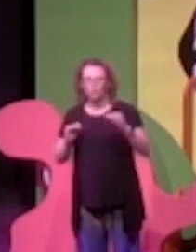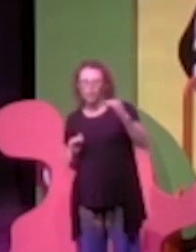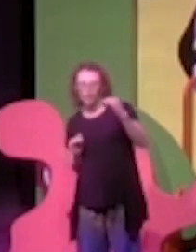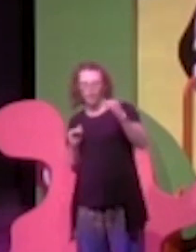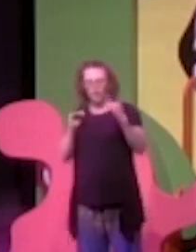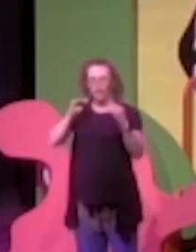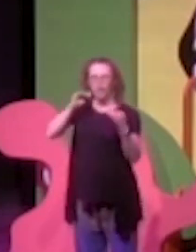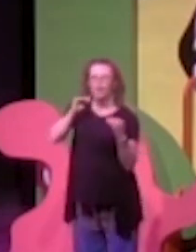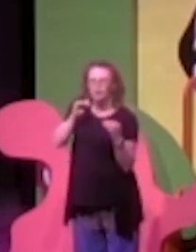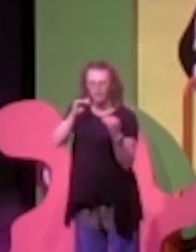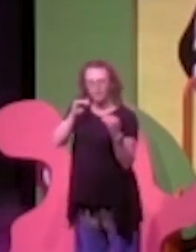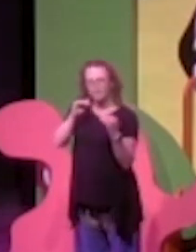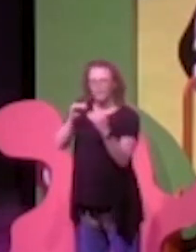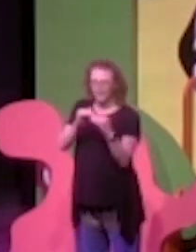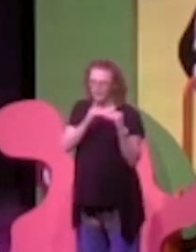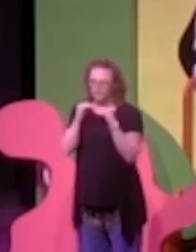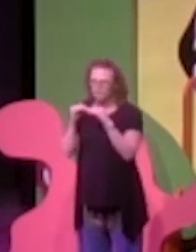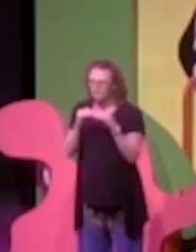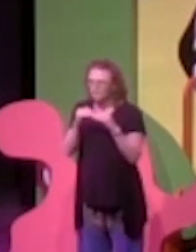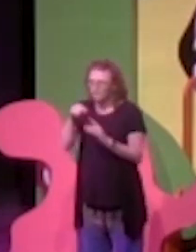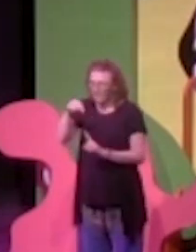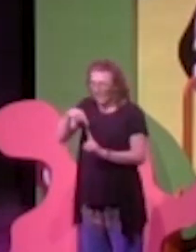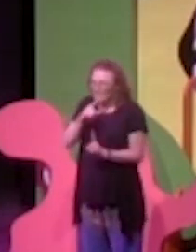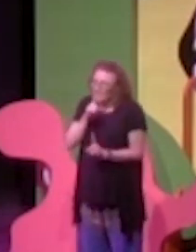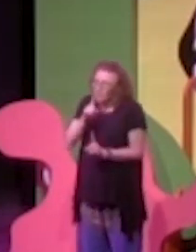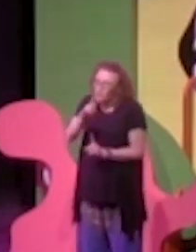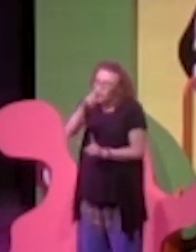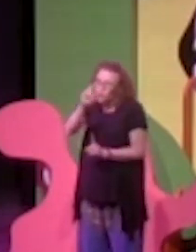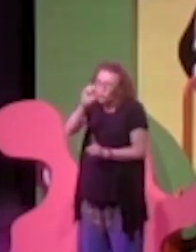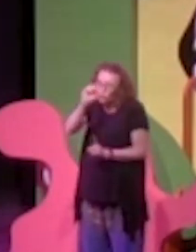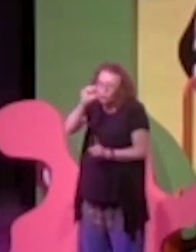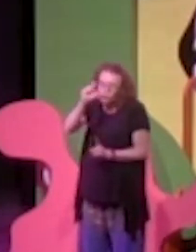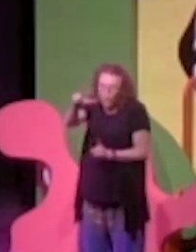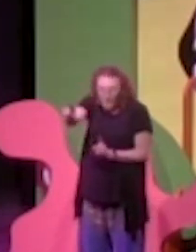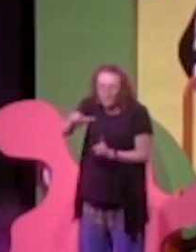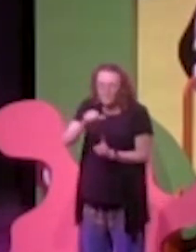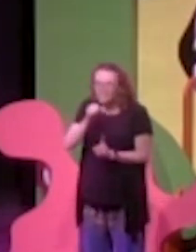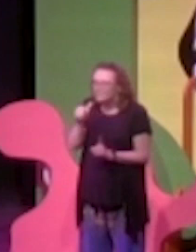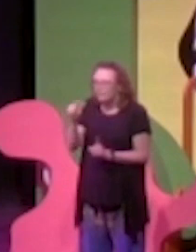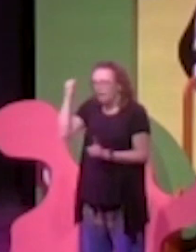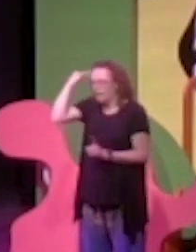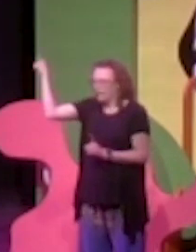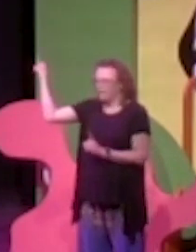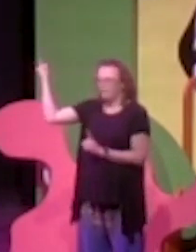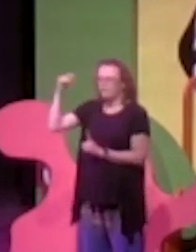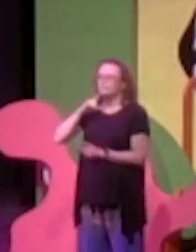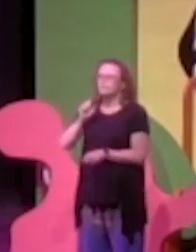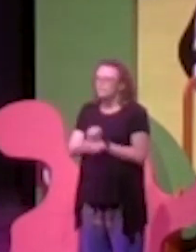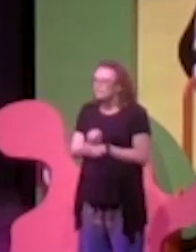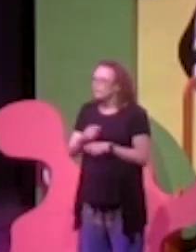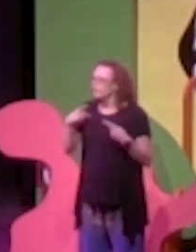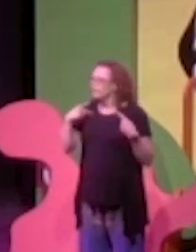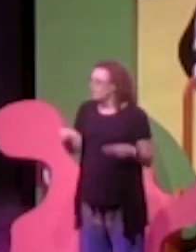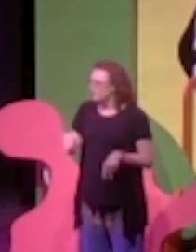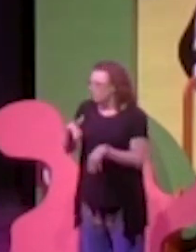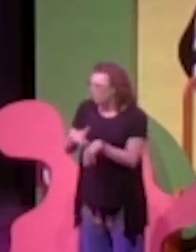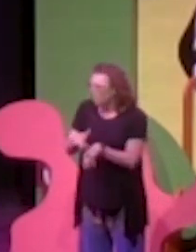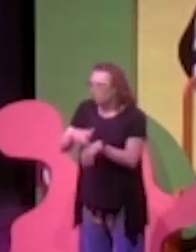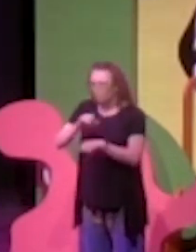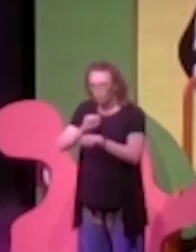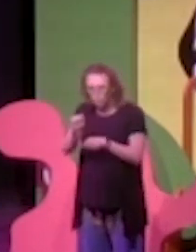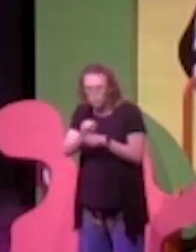tangible. It's not just an idea, but it's the outcome of a program that gives me an